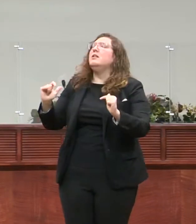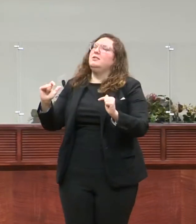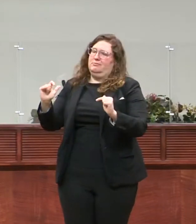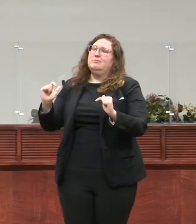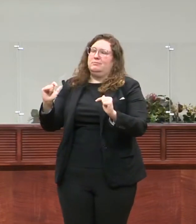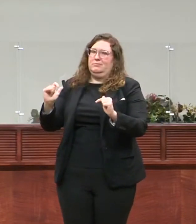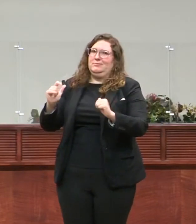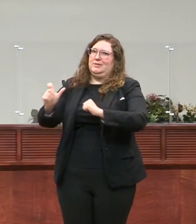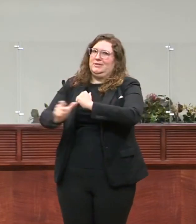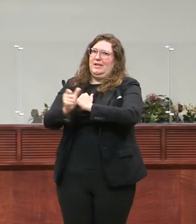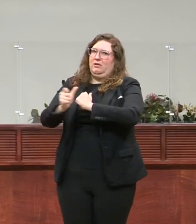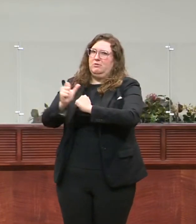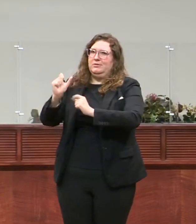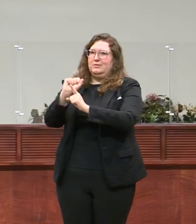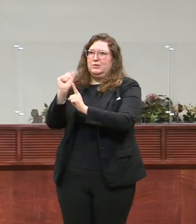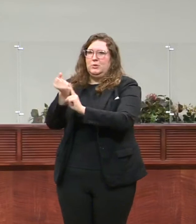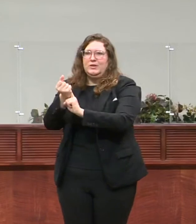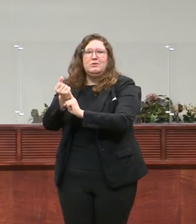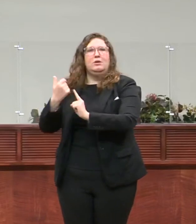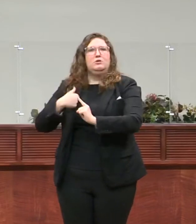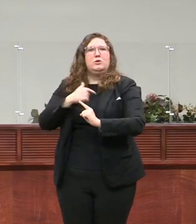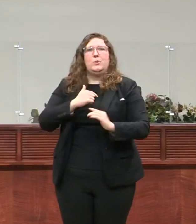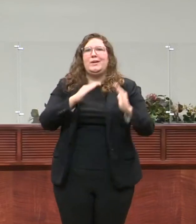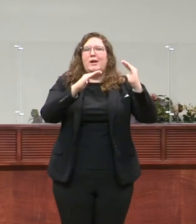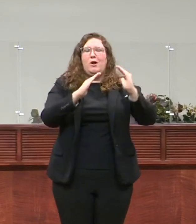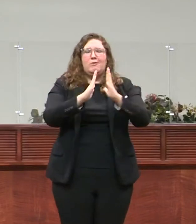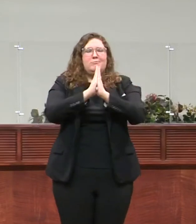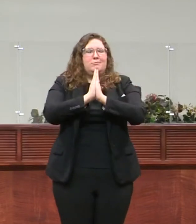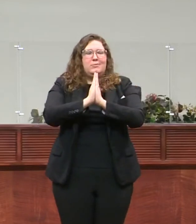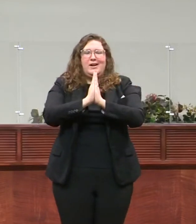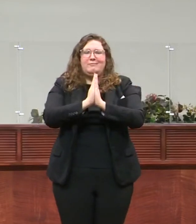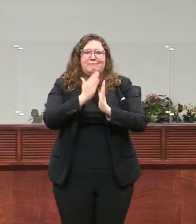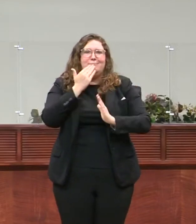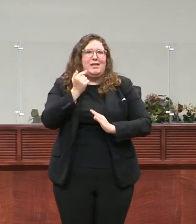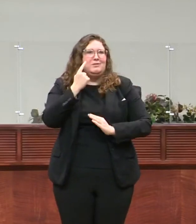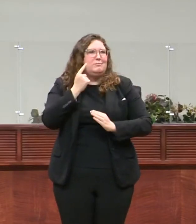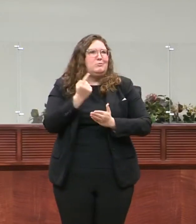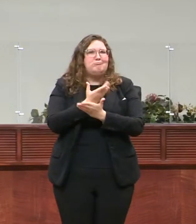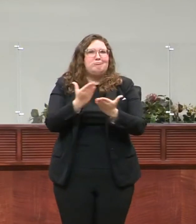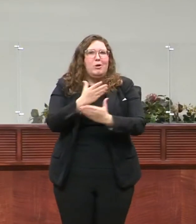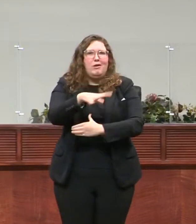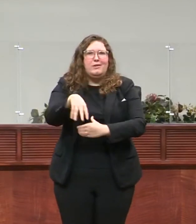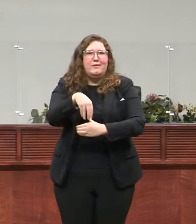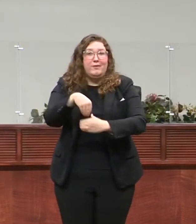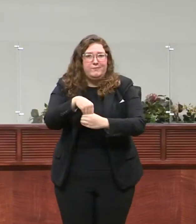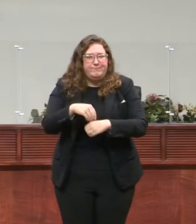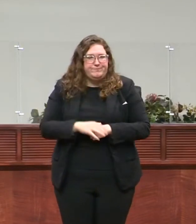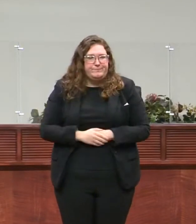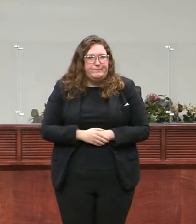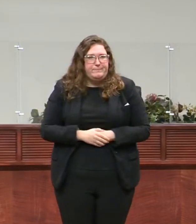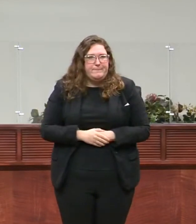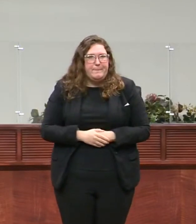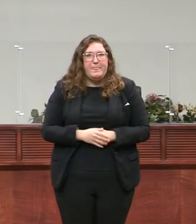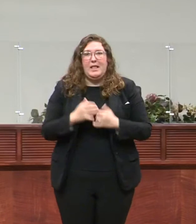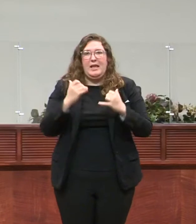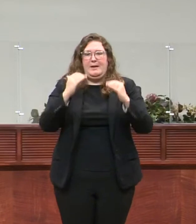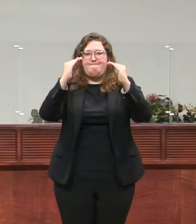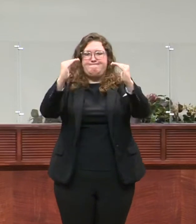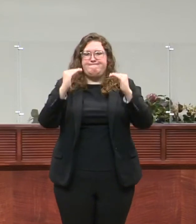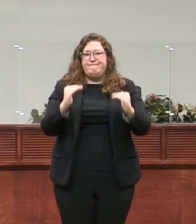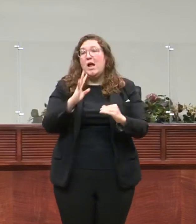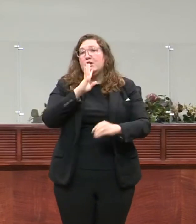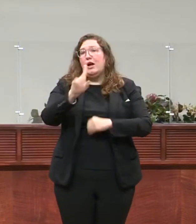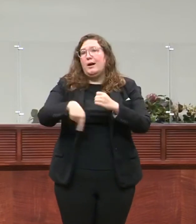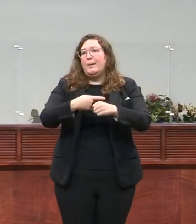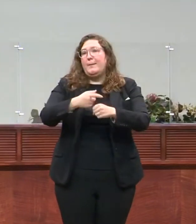certainly hope for the best for everyone that's involved as well as our personnel. Now let me just turn to the pandemic